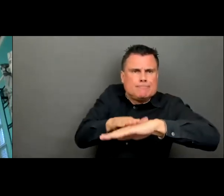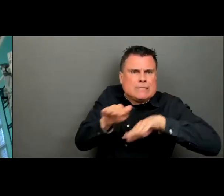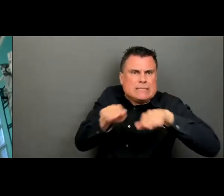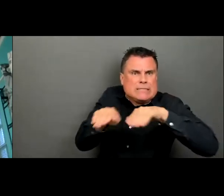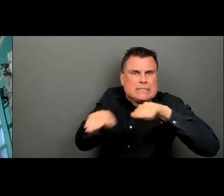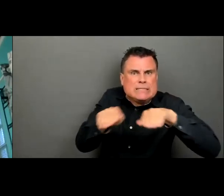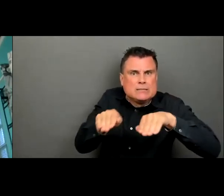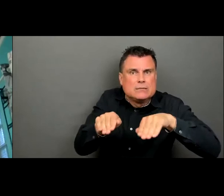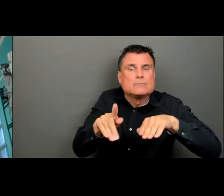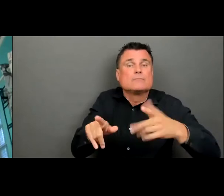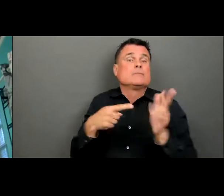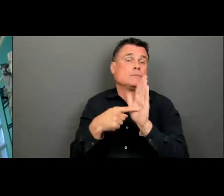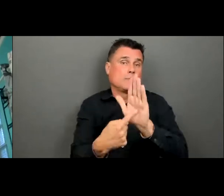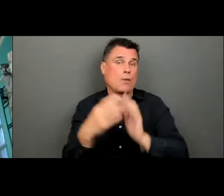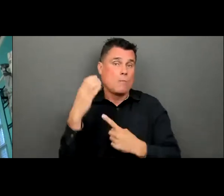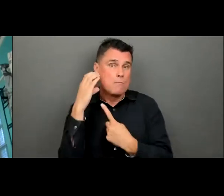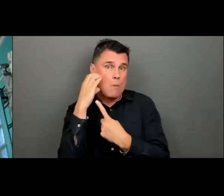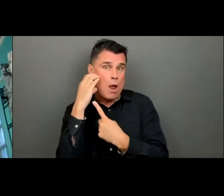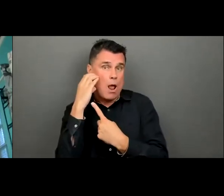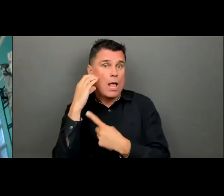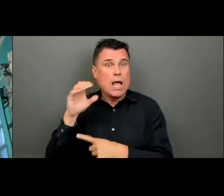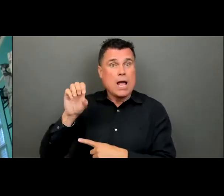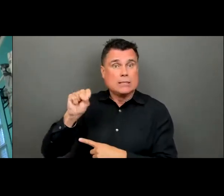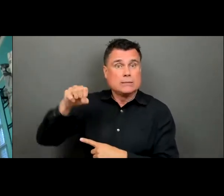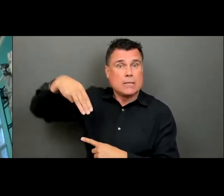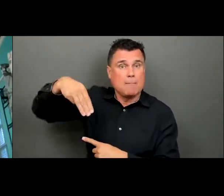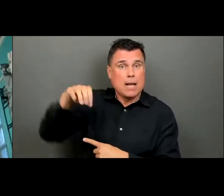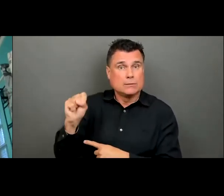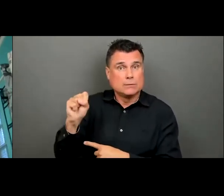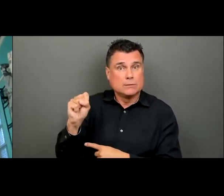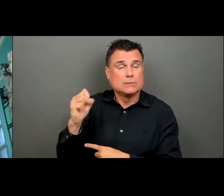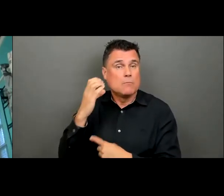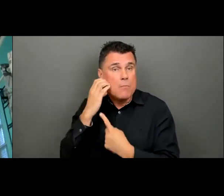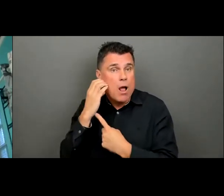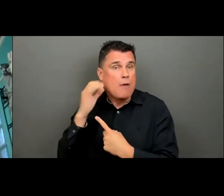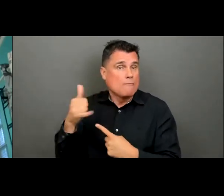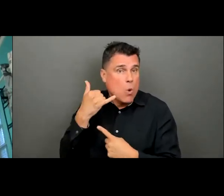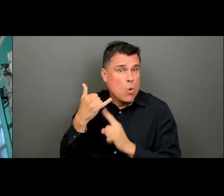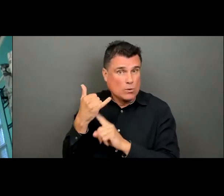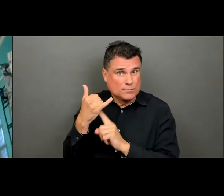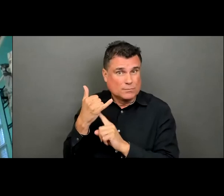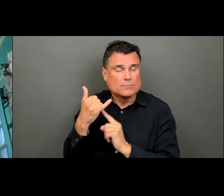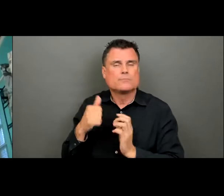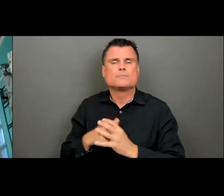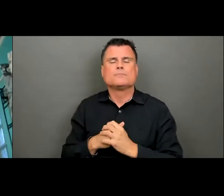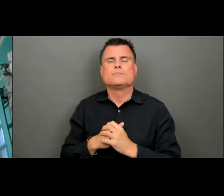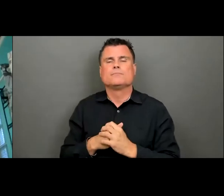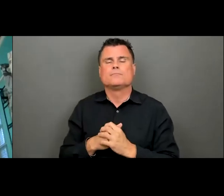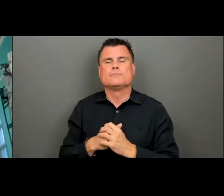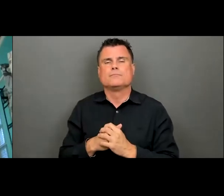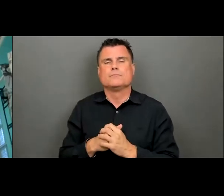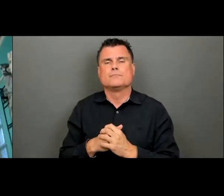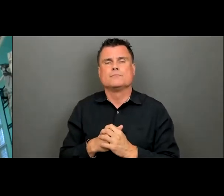specifically for mass population, and smoke or earthquake detector, specifically for